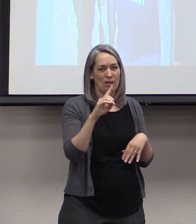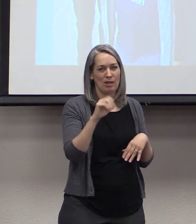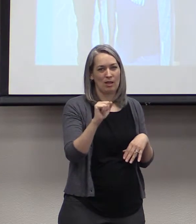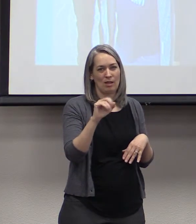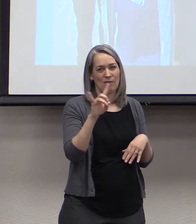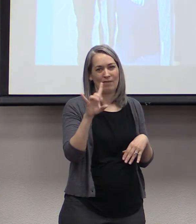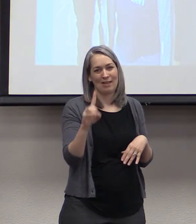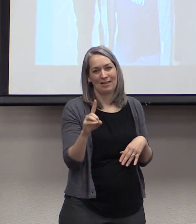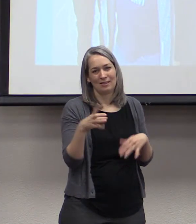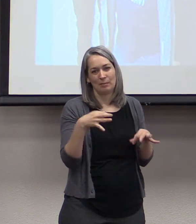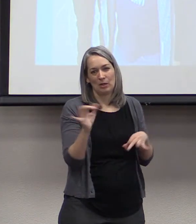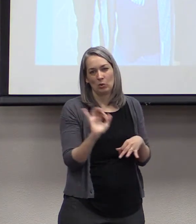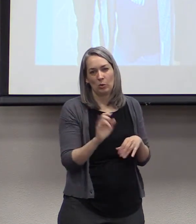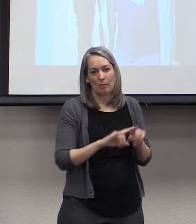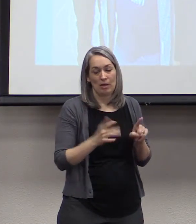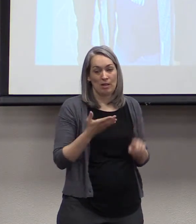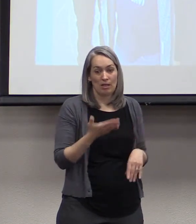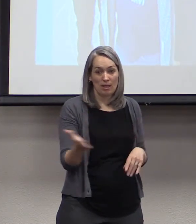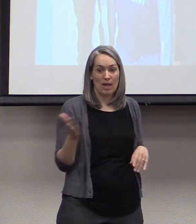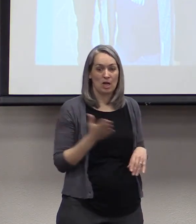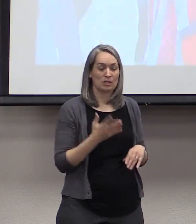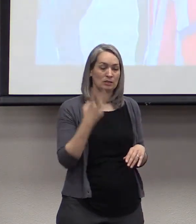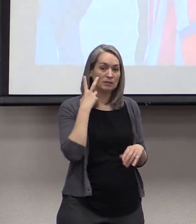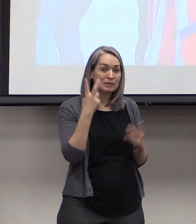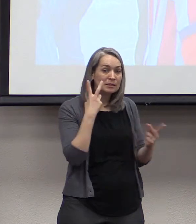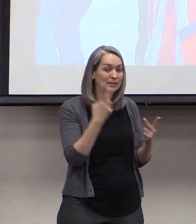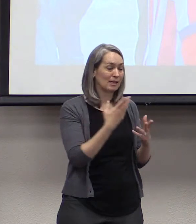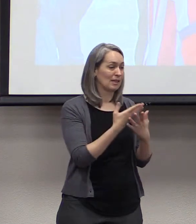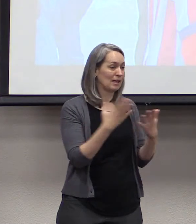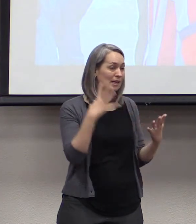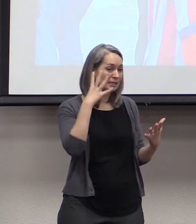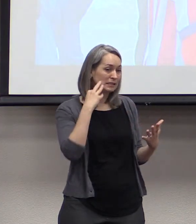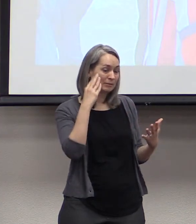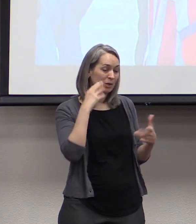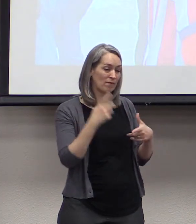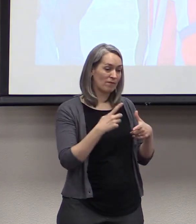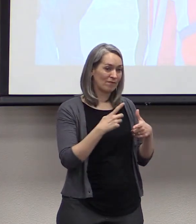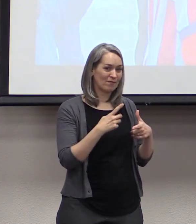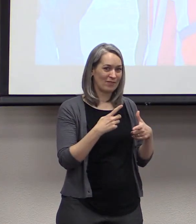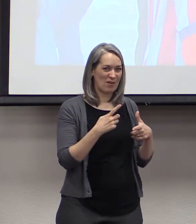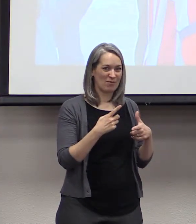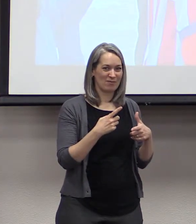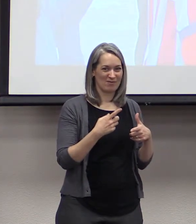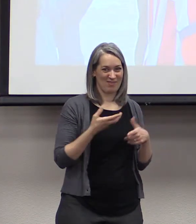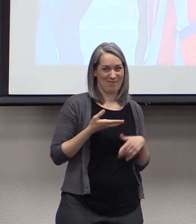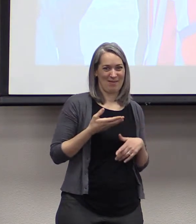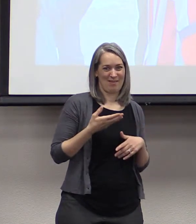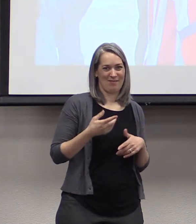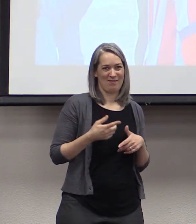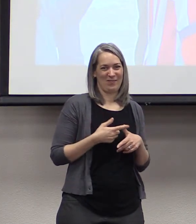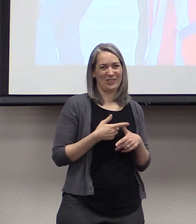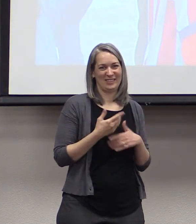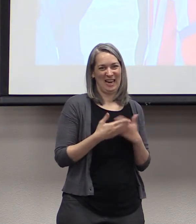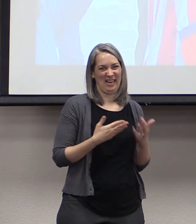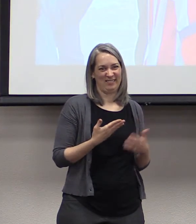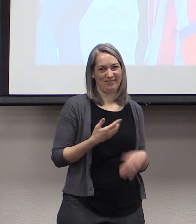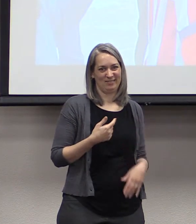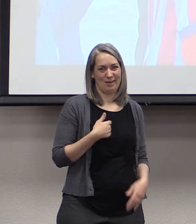but being there and seeing things and being able to experience it firsthand it's really